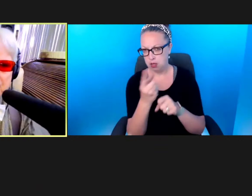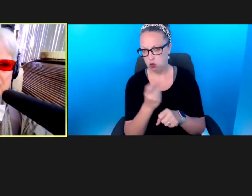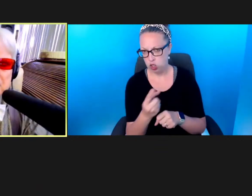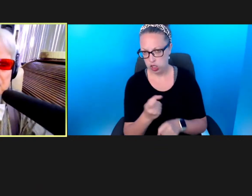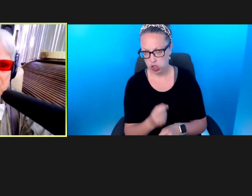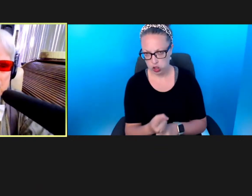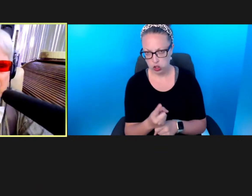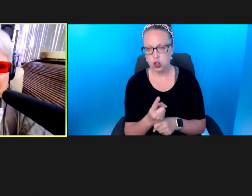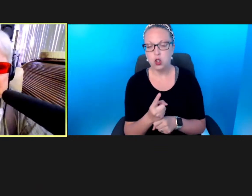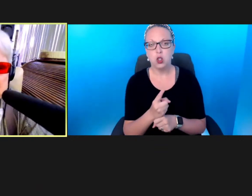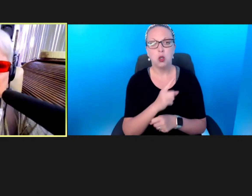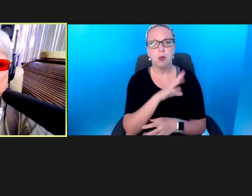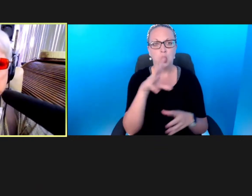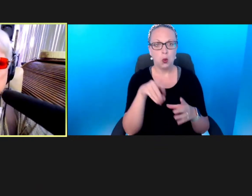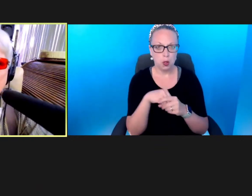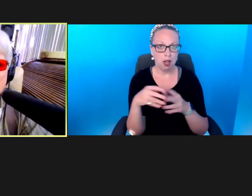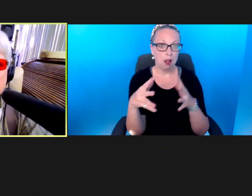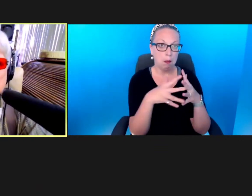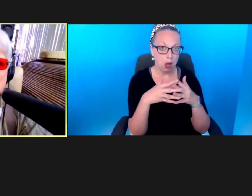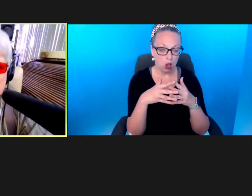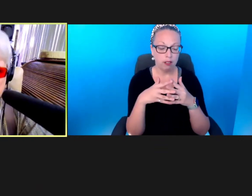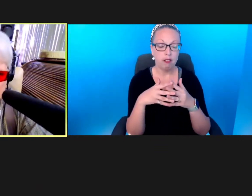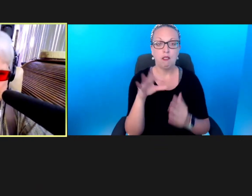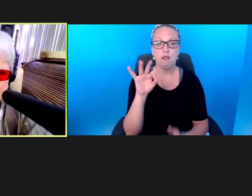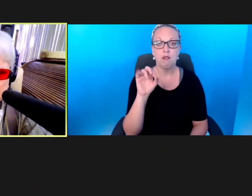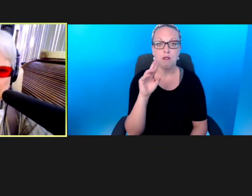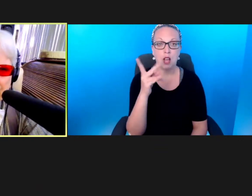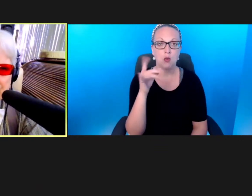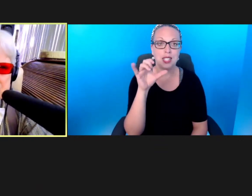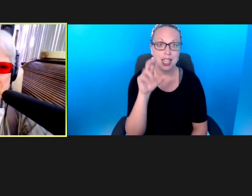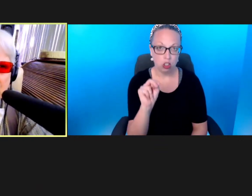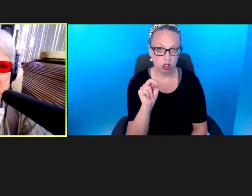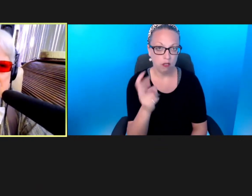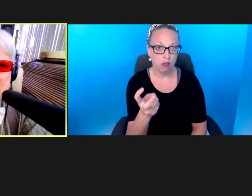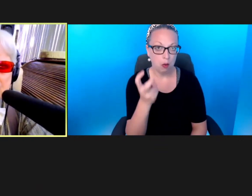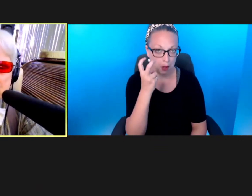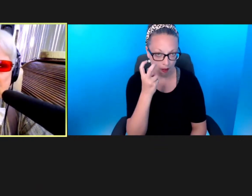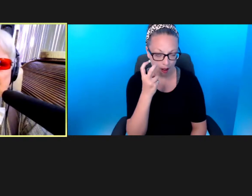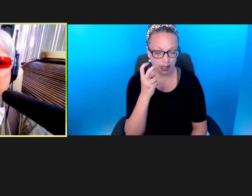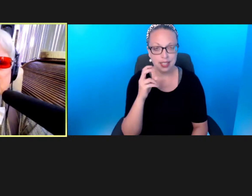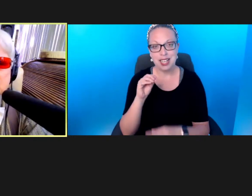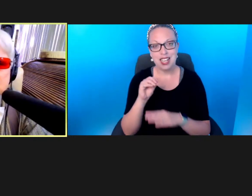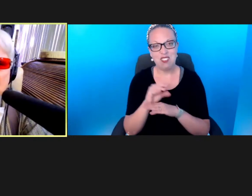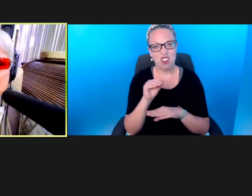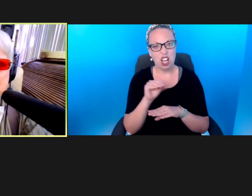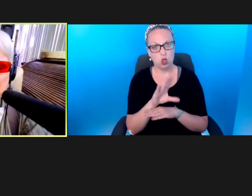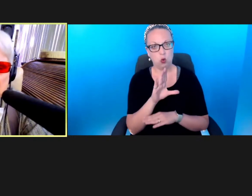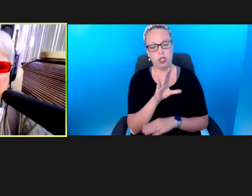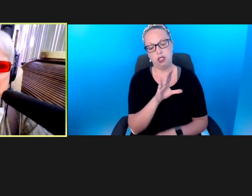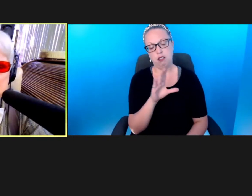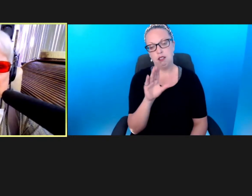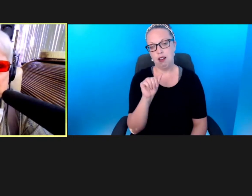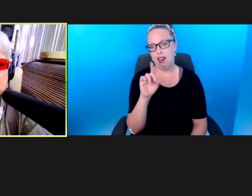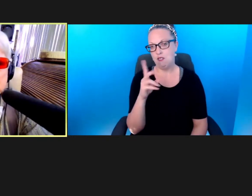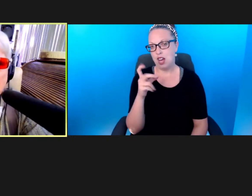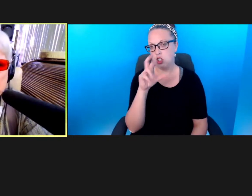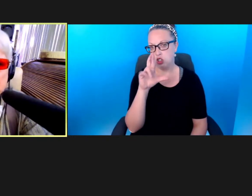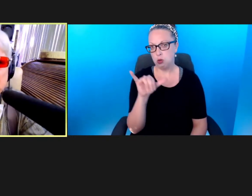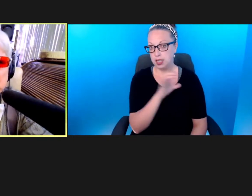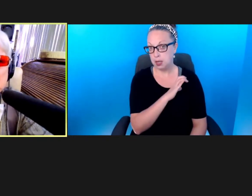American Foundation for the Blind's Journal of Visual Impairment and Blindness Advisory Committee. So it was